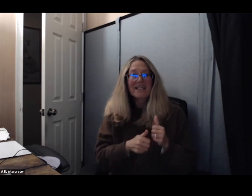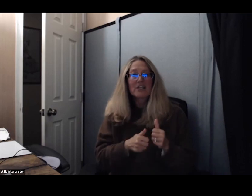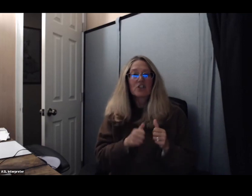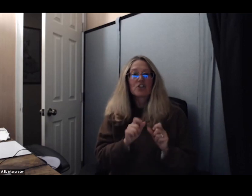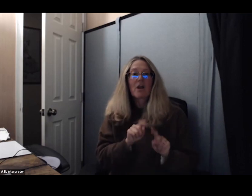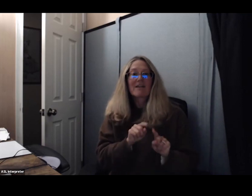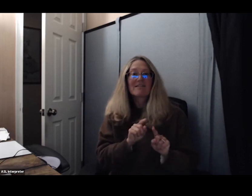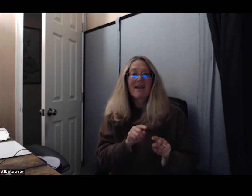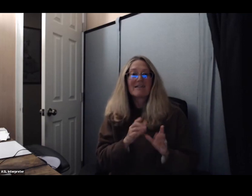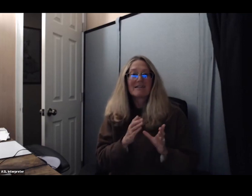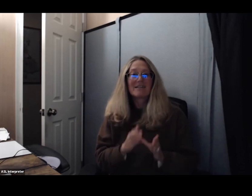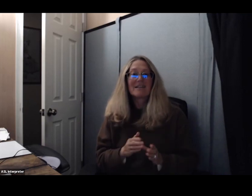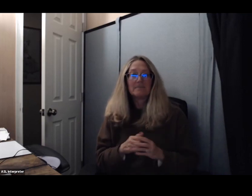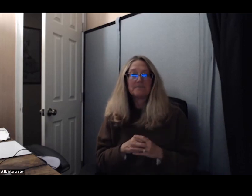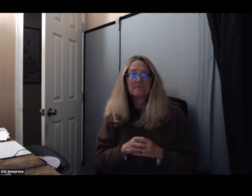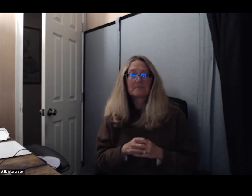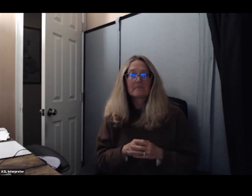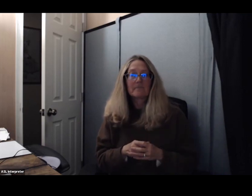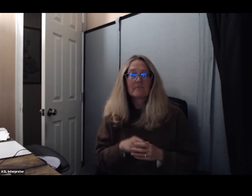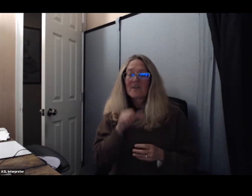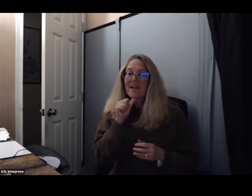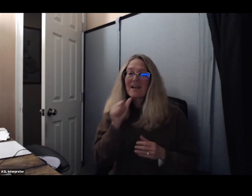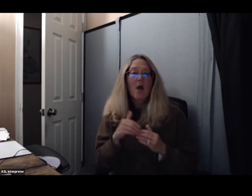attendee. This is not to exceed